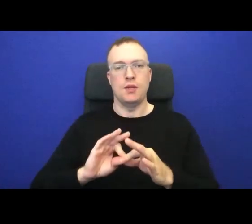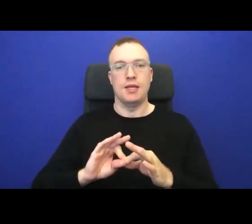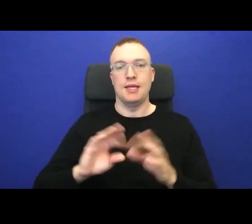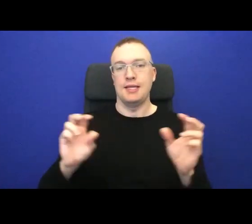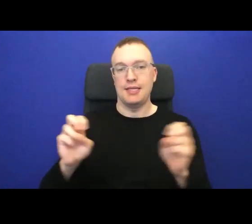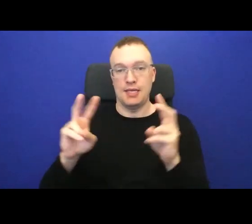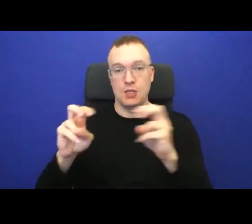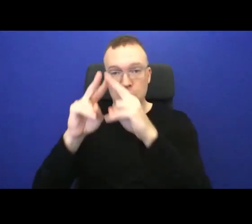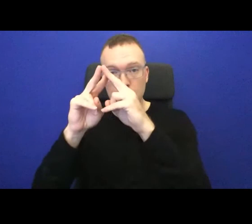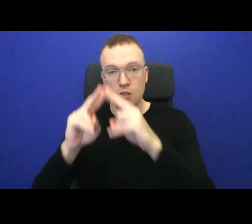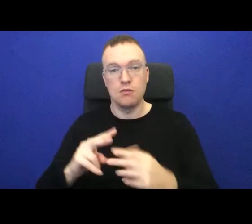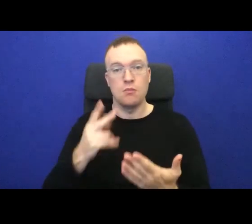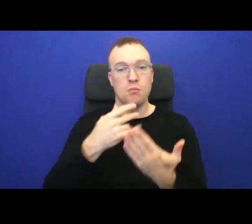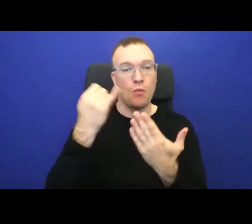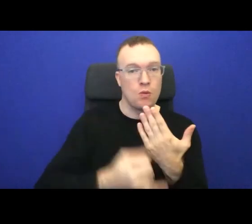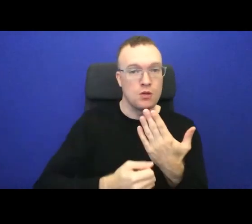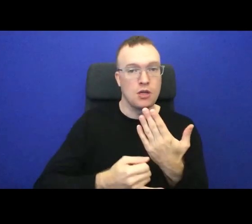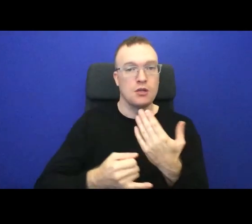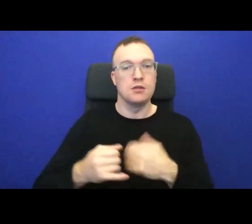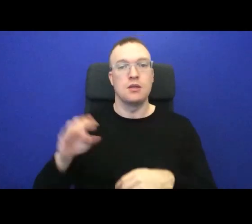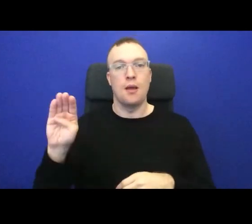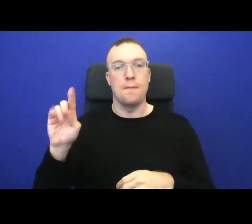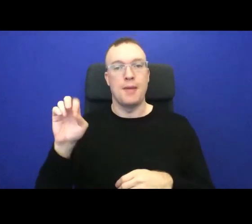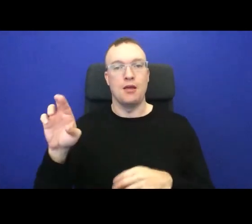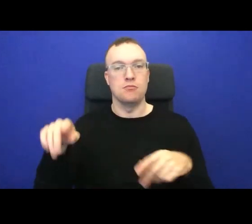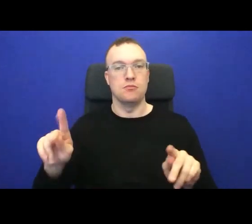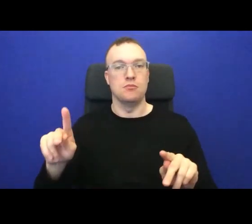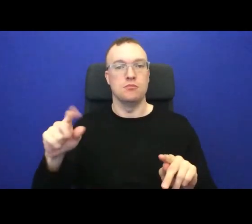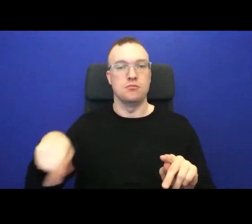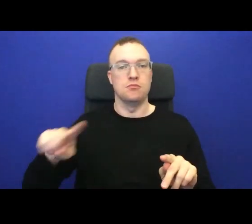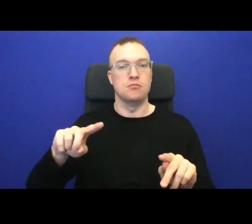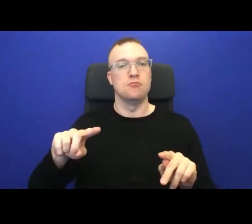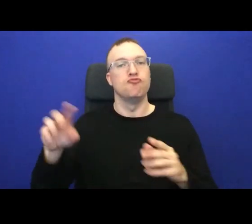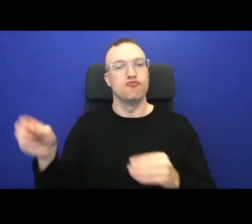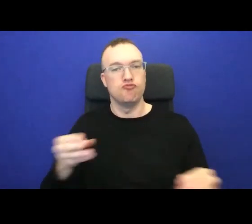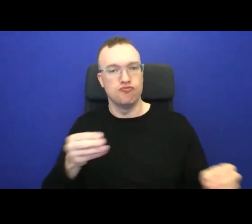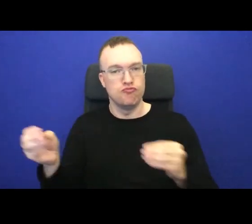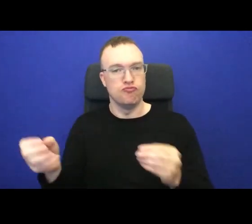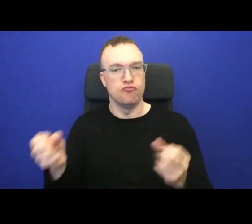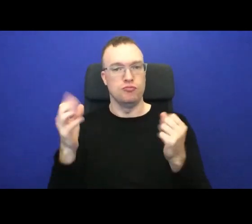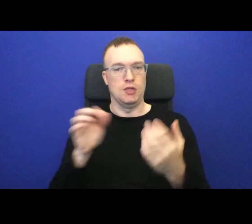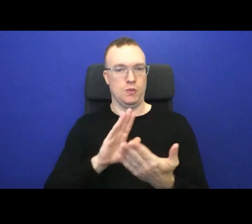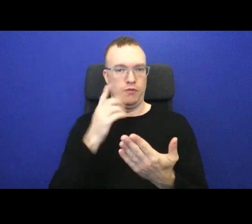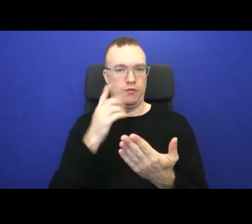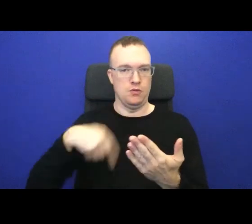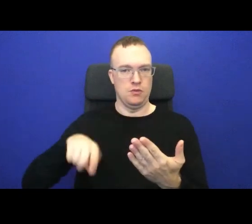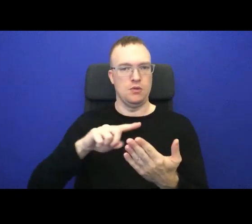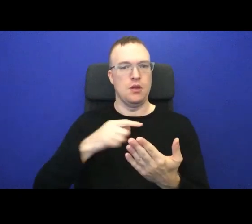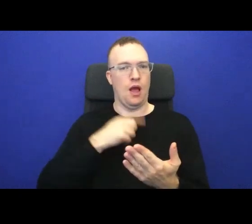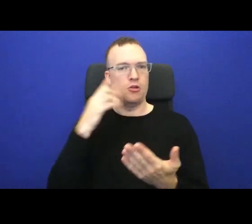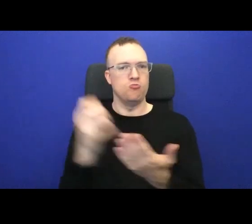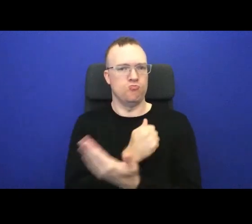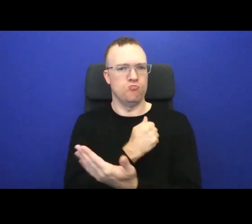castle, the project that the Baders allowed us and facilitated in so many ways for us. I think it's time to have a